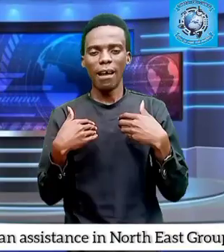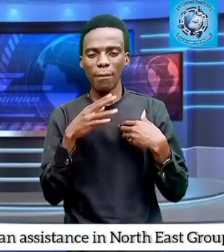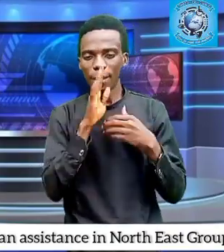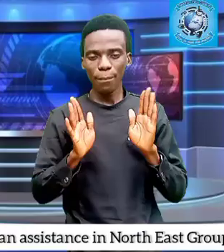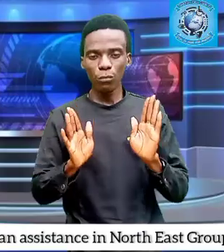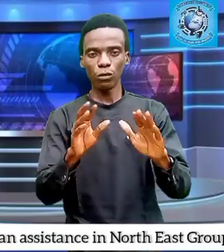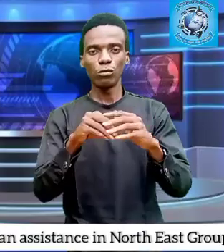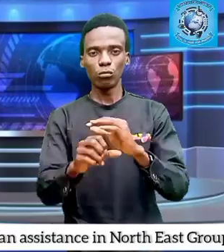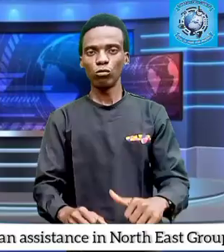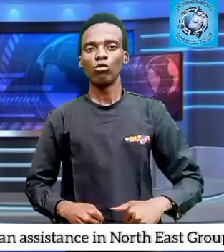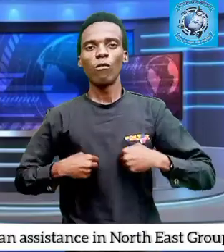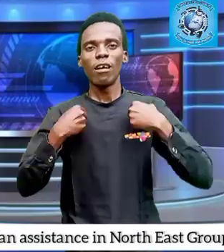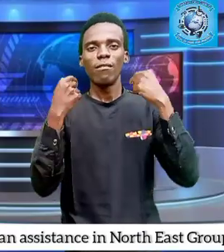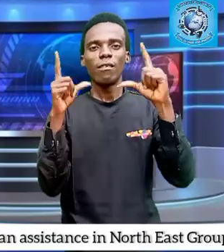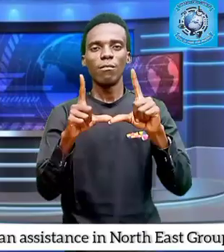into survival mode.